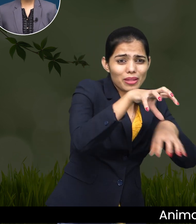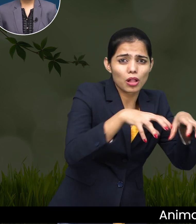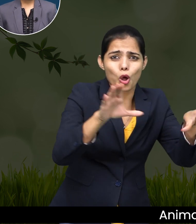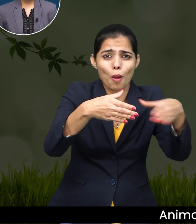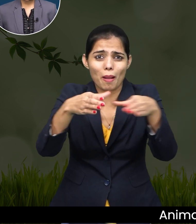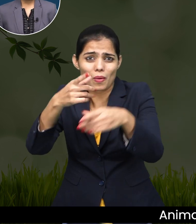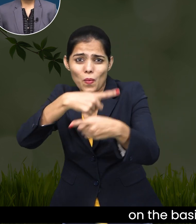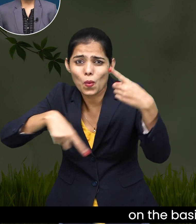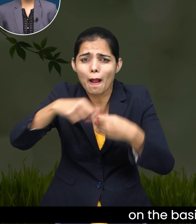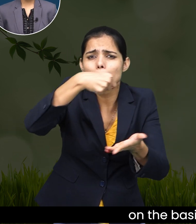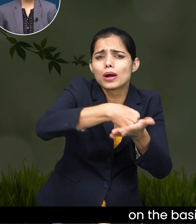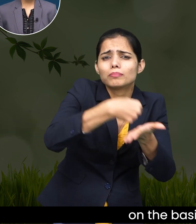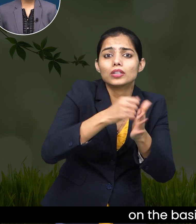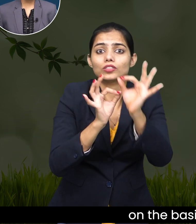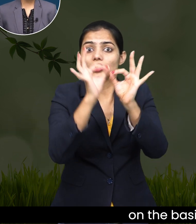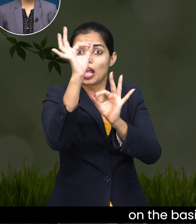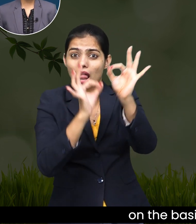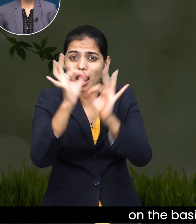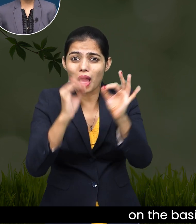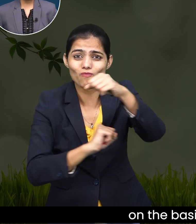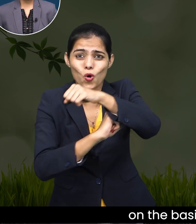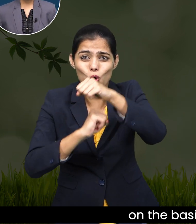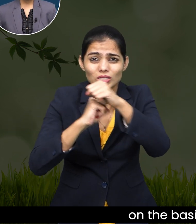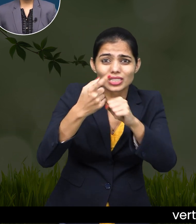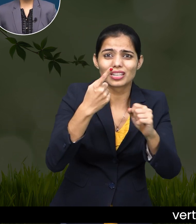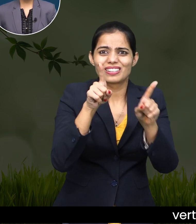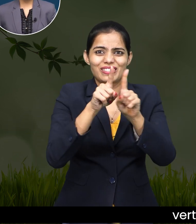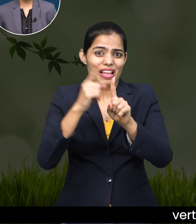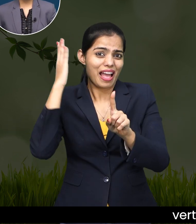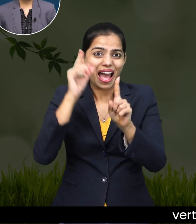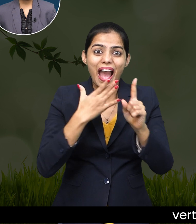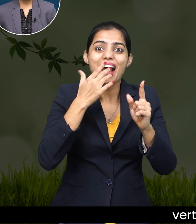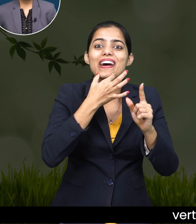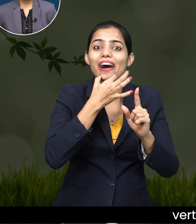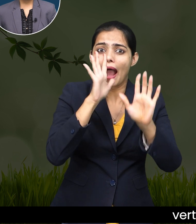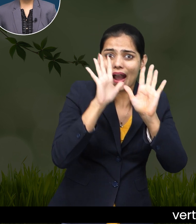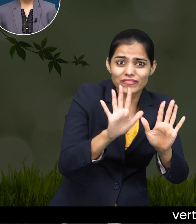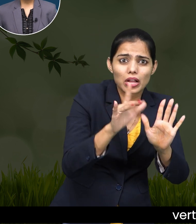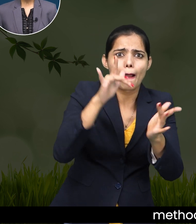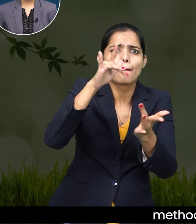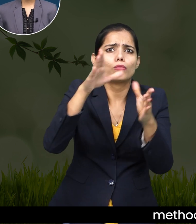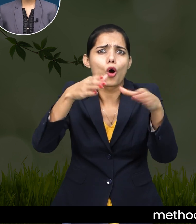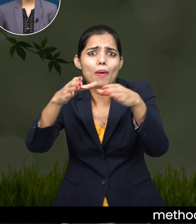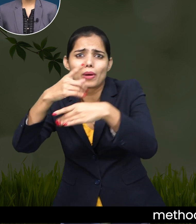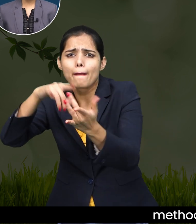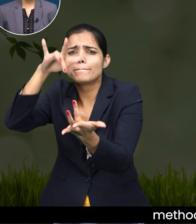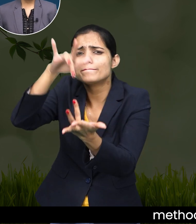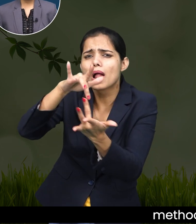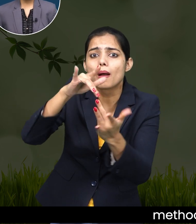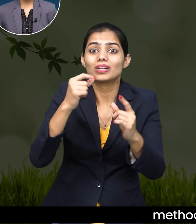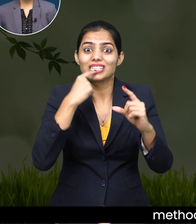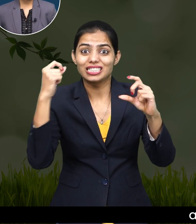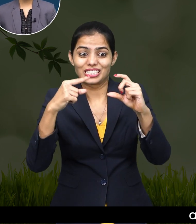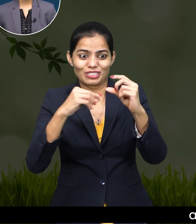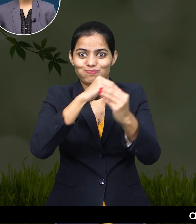Animals are classified on the basis of the cell structure, vertebral column, method of